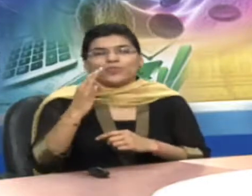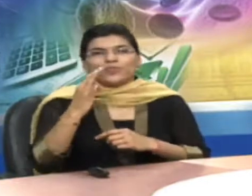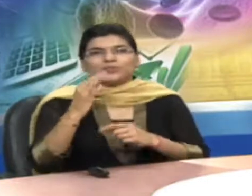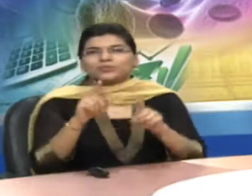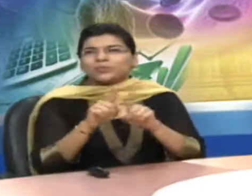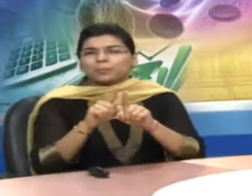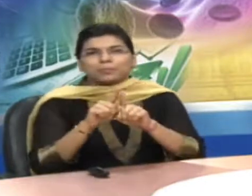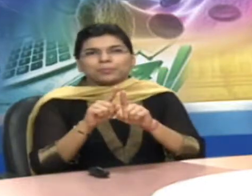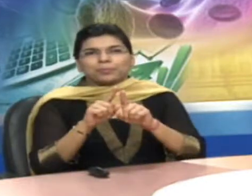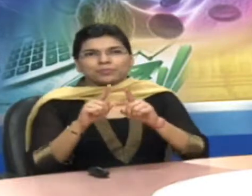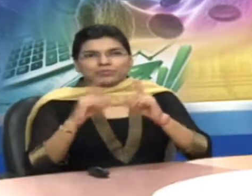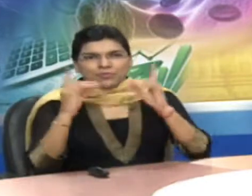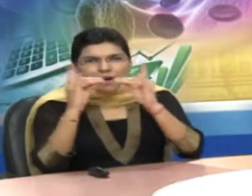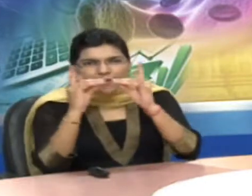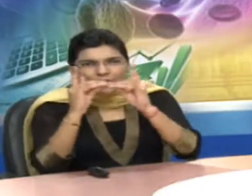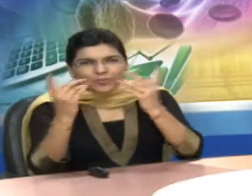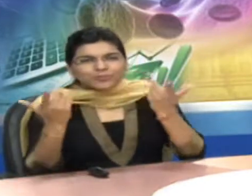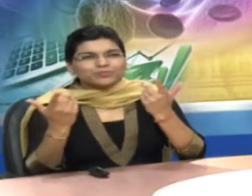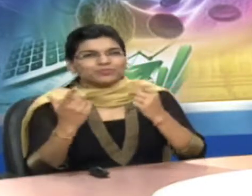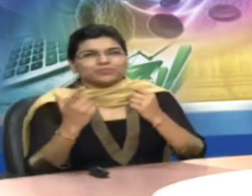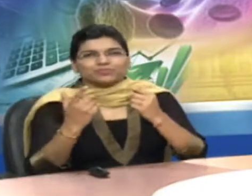18th word is wonderful.